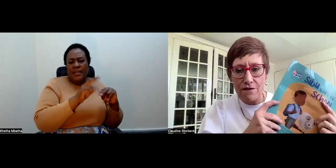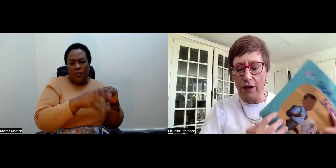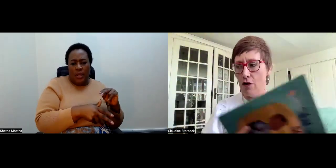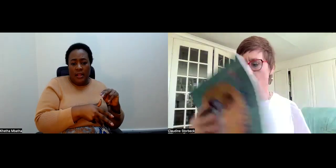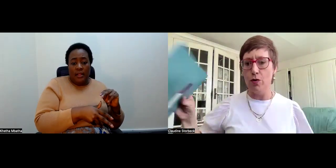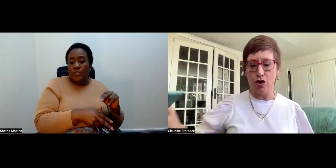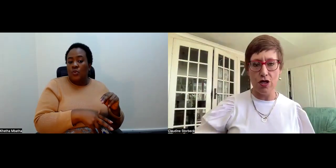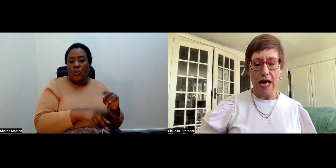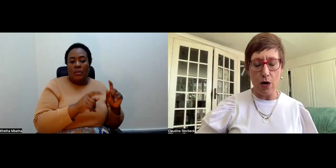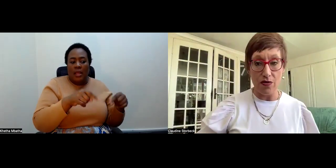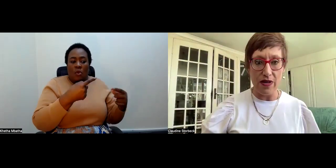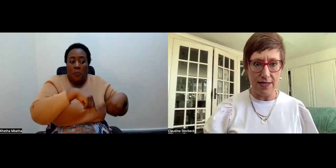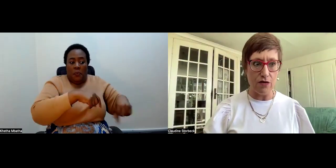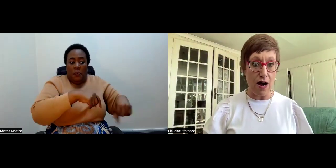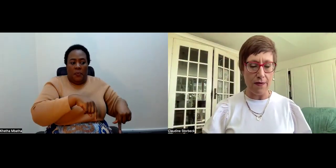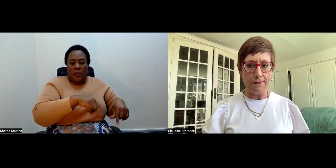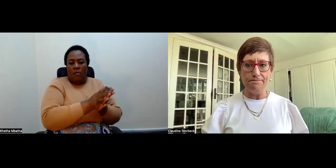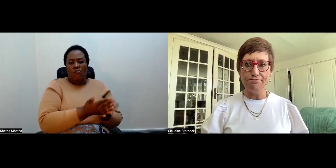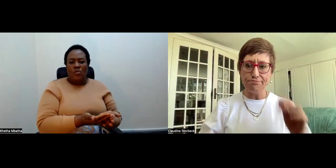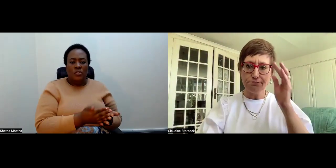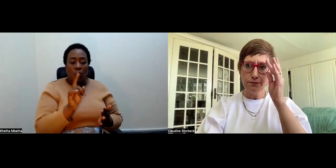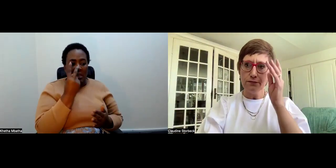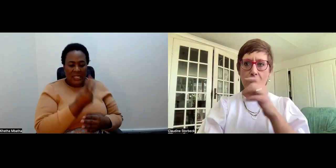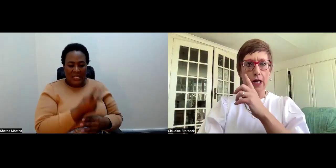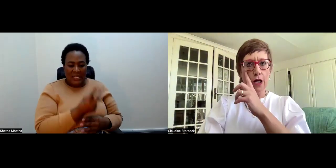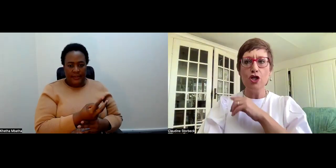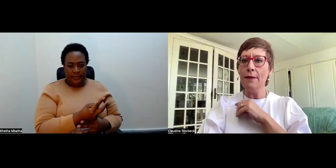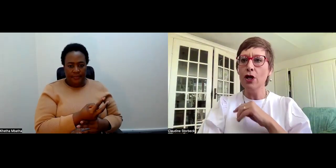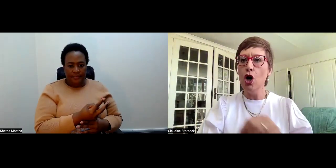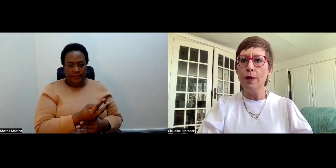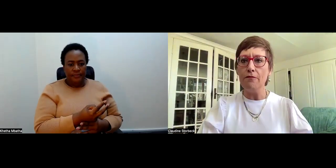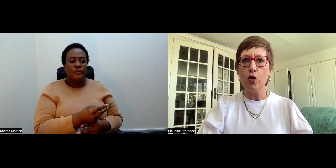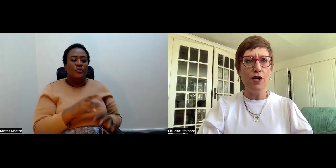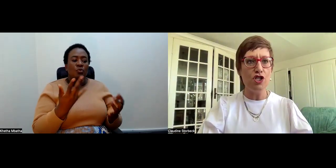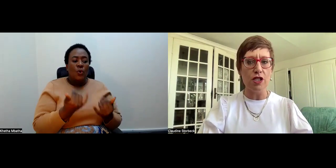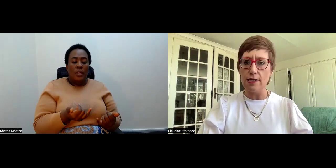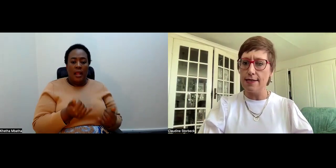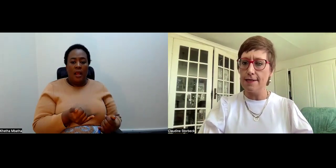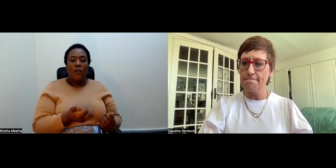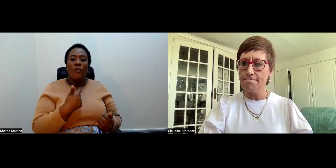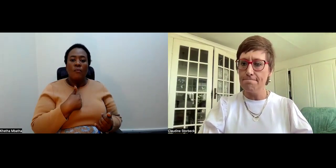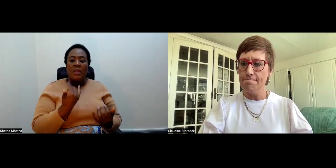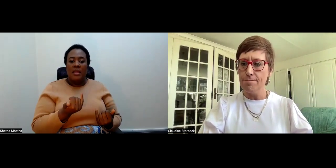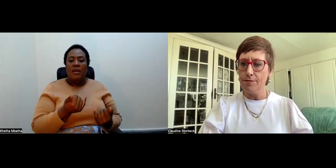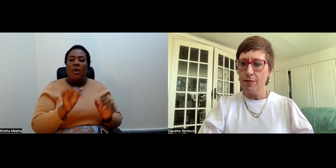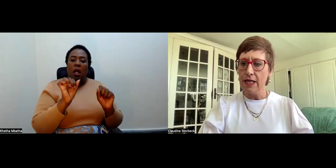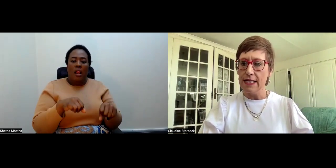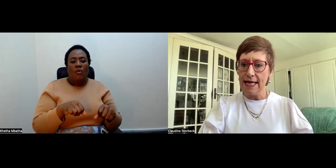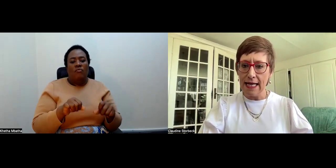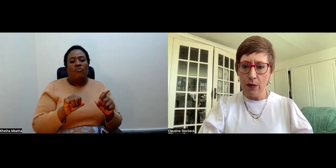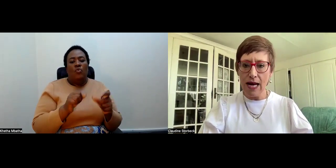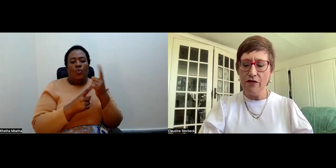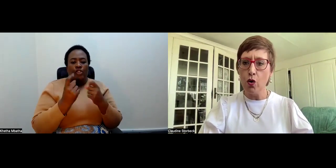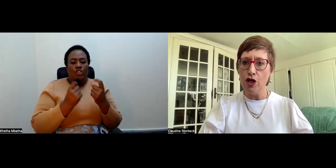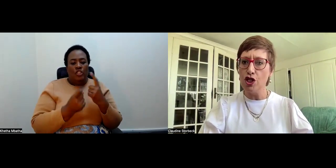be fearful of the books and what they see around them. So now I'm going to open up for questions.